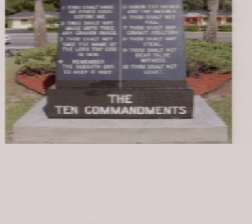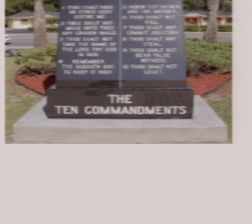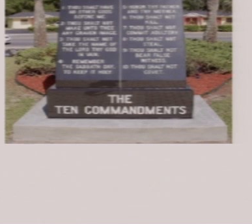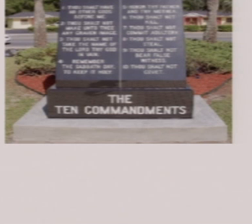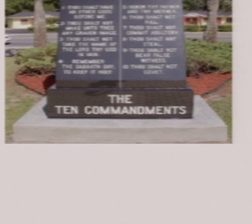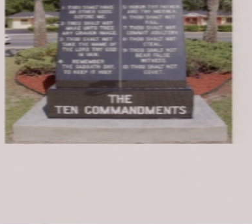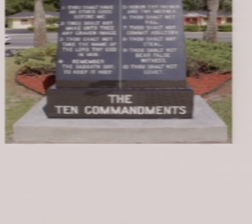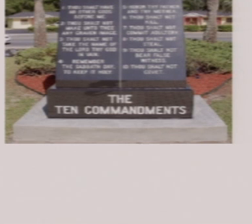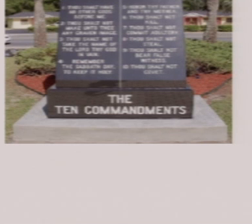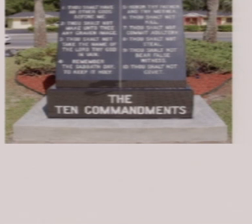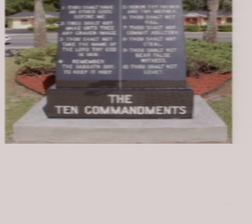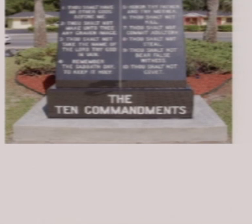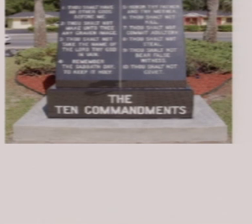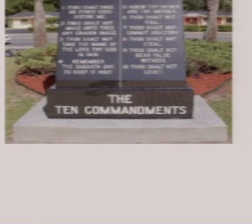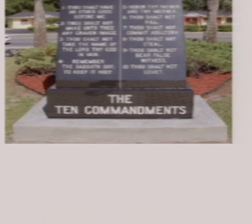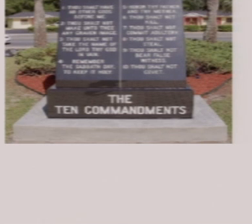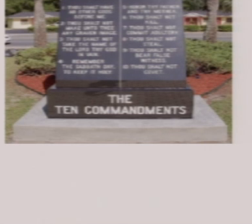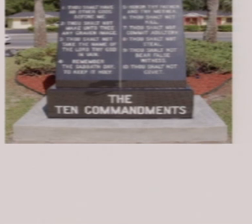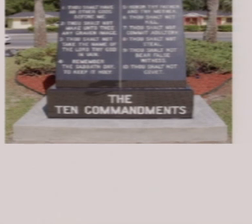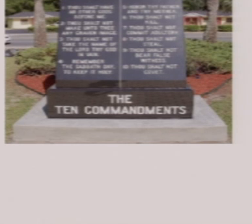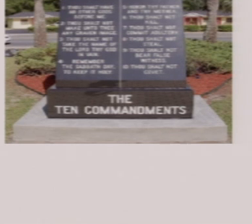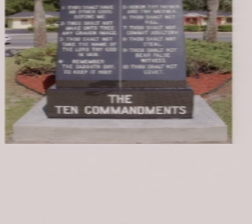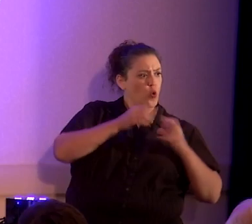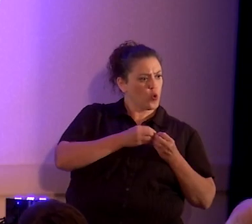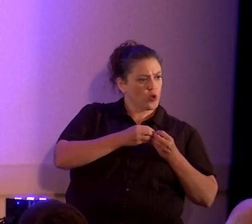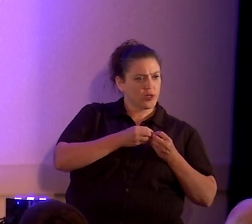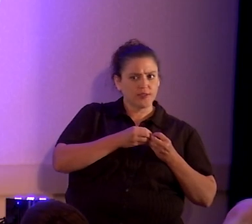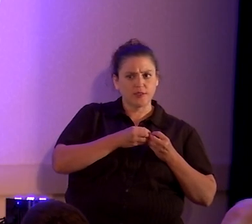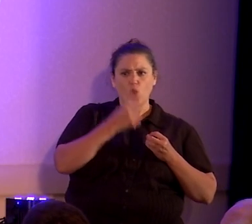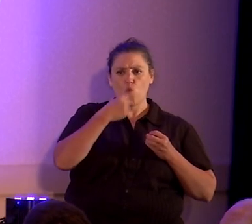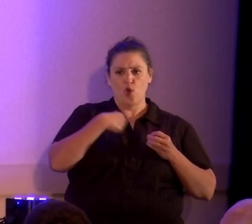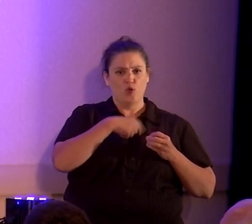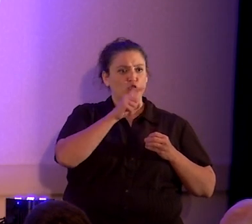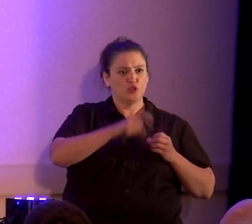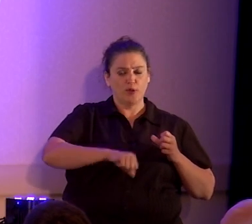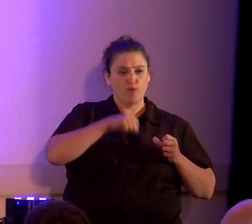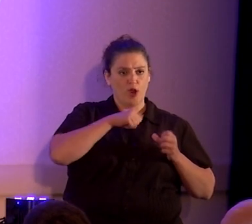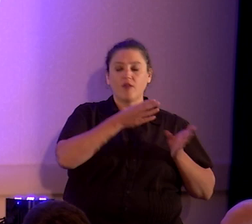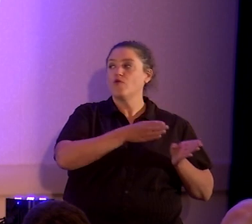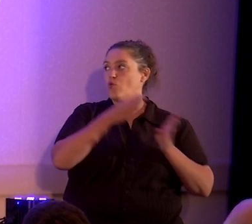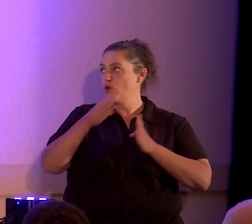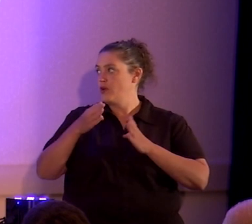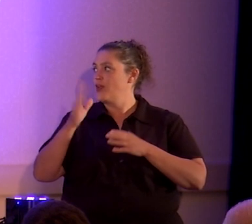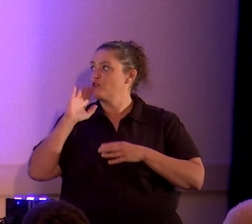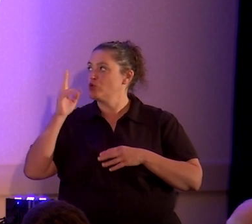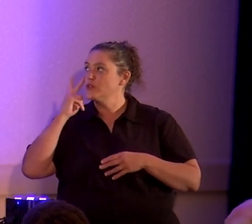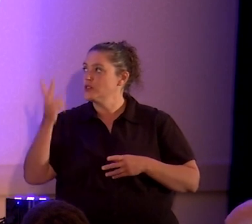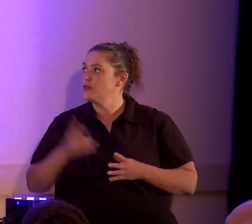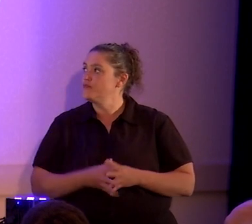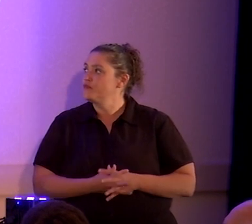the organization and one that we should be very, very proud of? Well, the next slide will tell us.